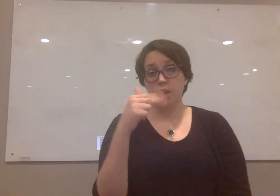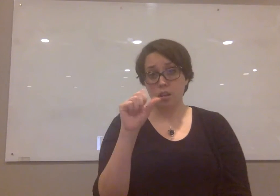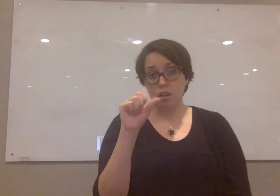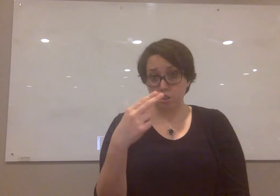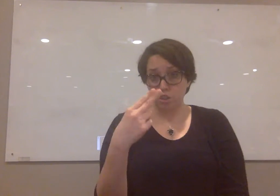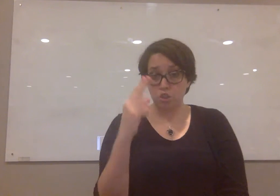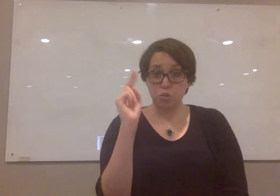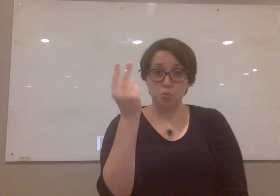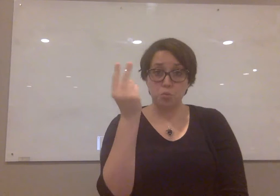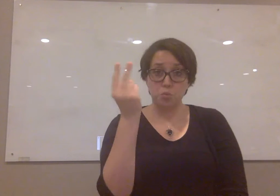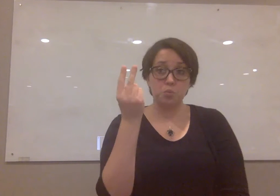do